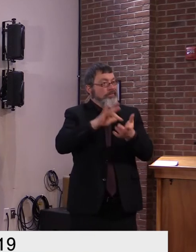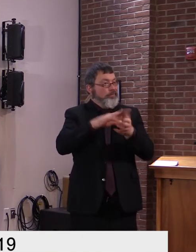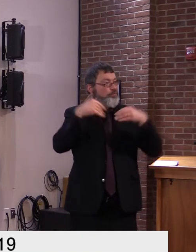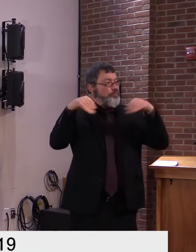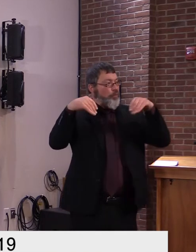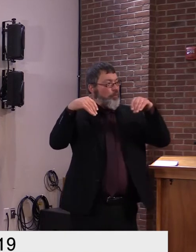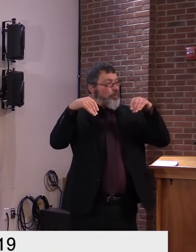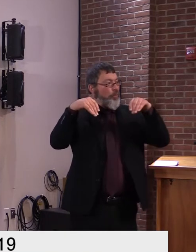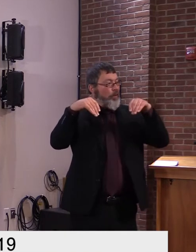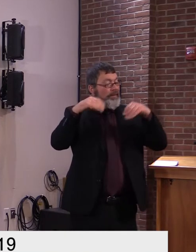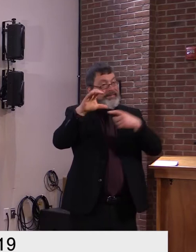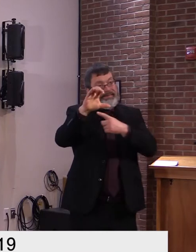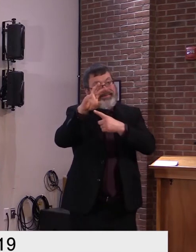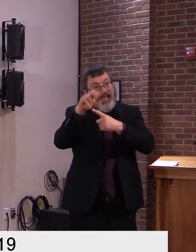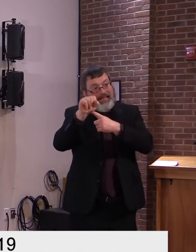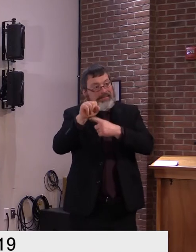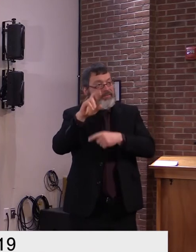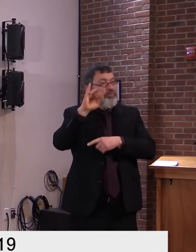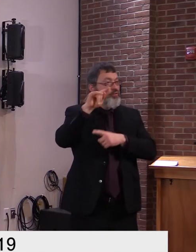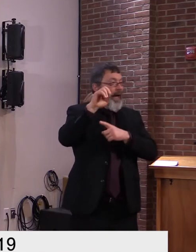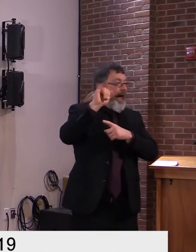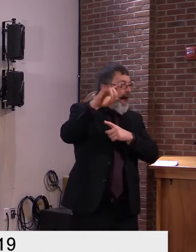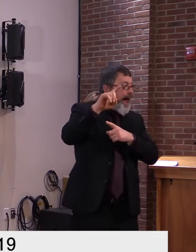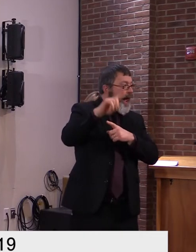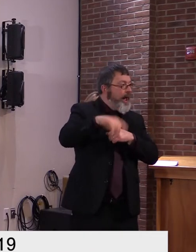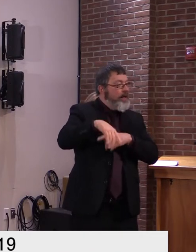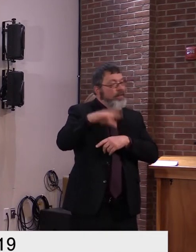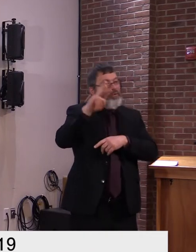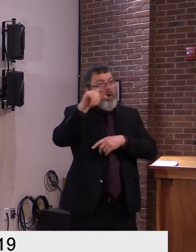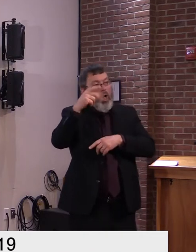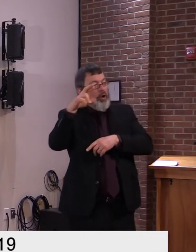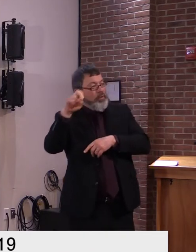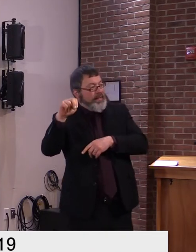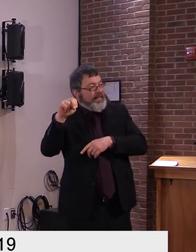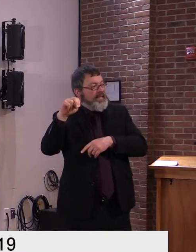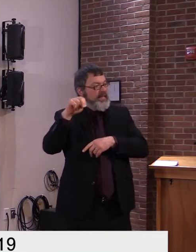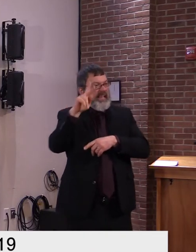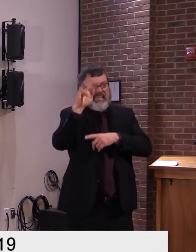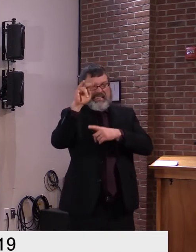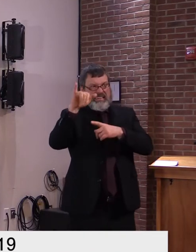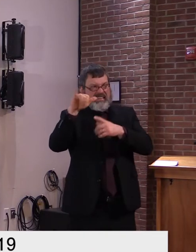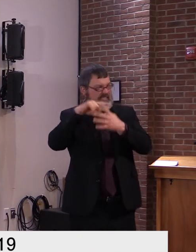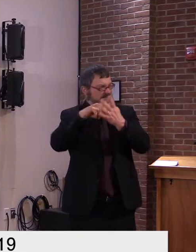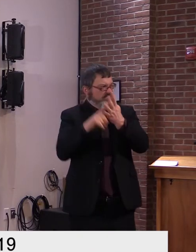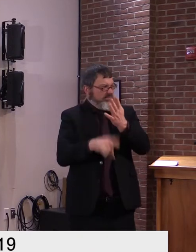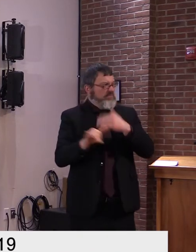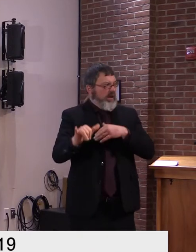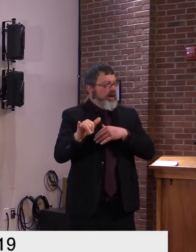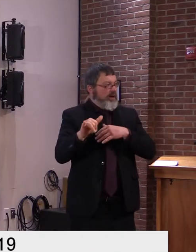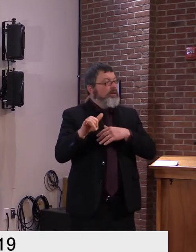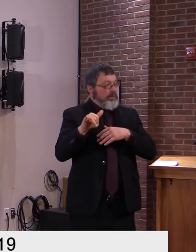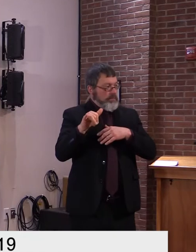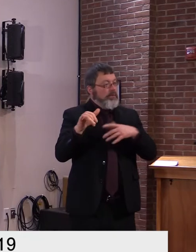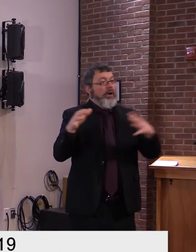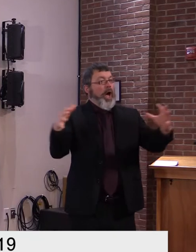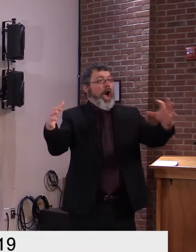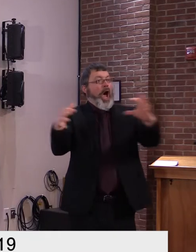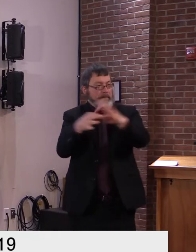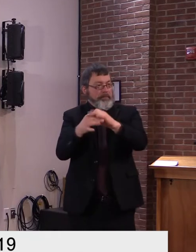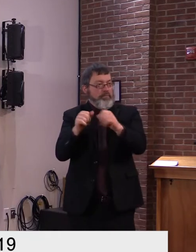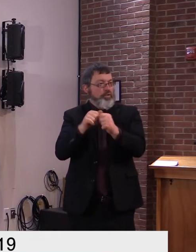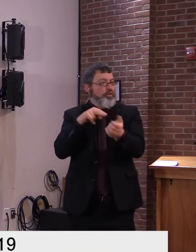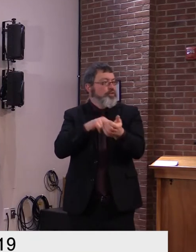facilities next week. As you know, high-risk healthcare workers and long-term care facility residents are